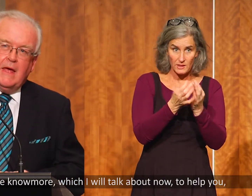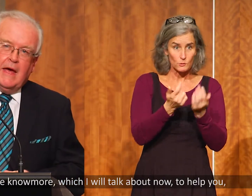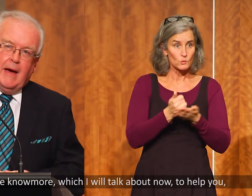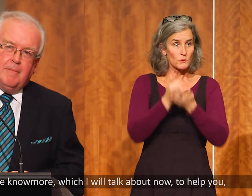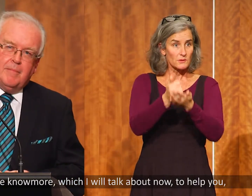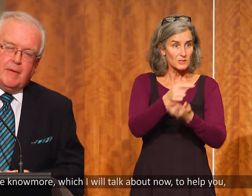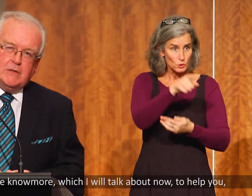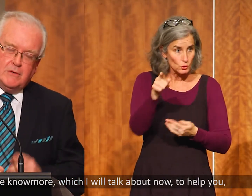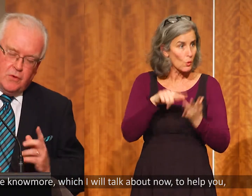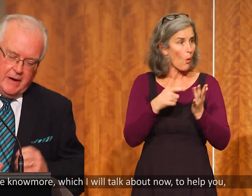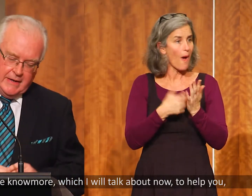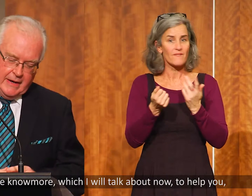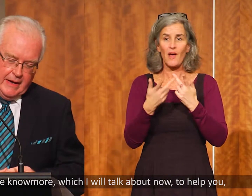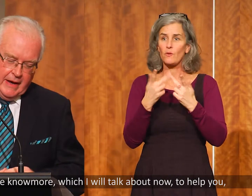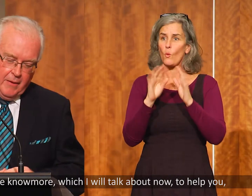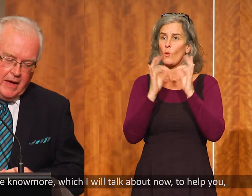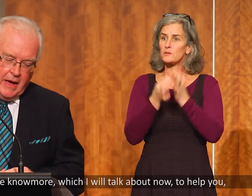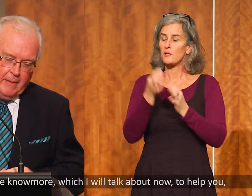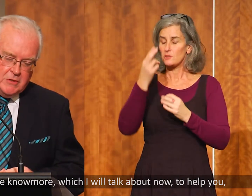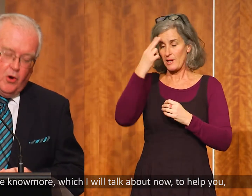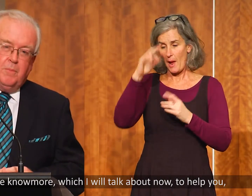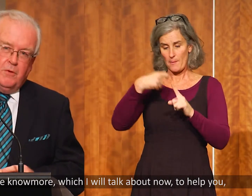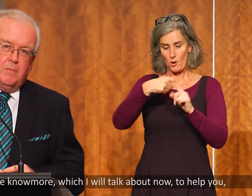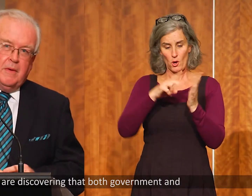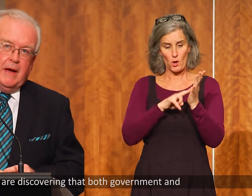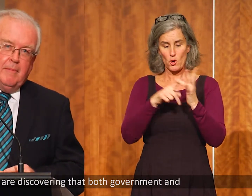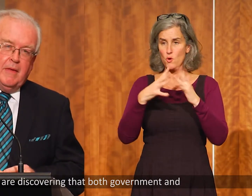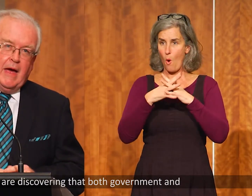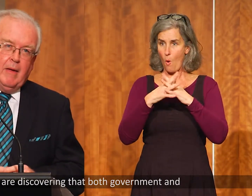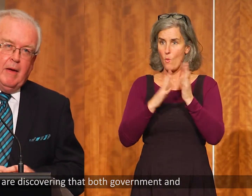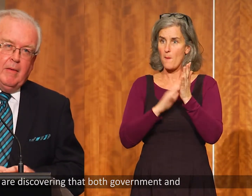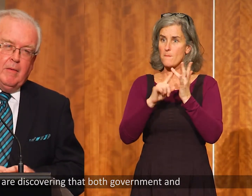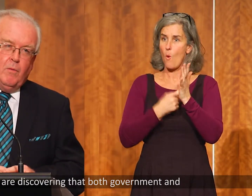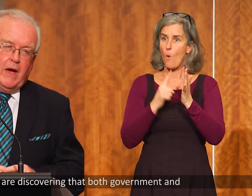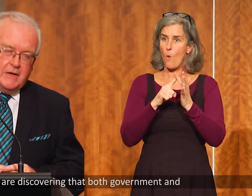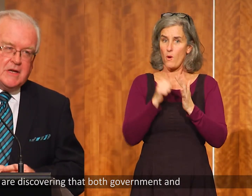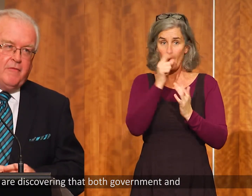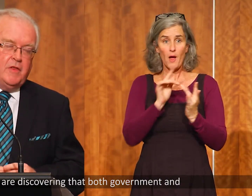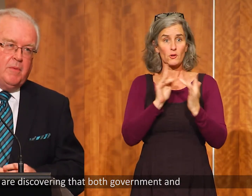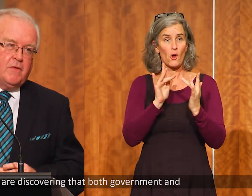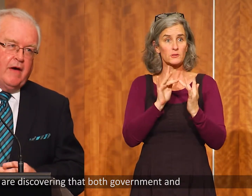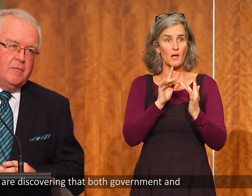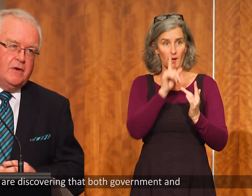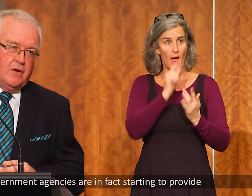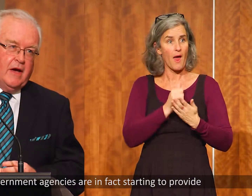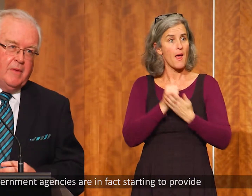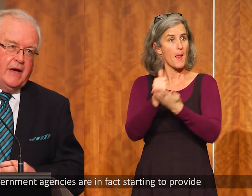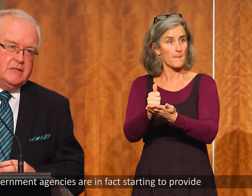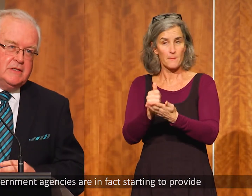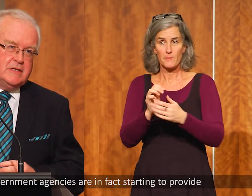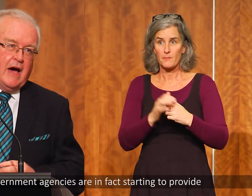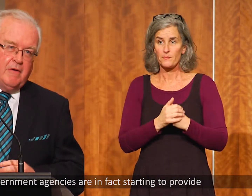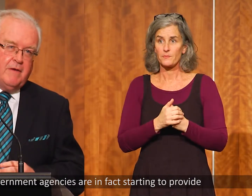More, which I'll talk about now, to help you, we are discovering that both government and